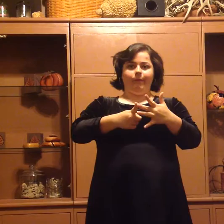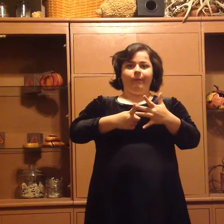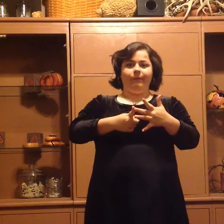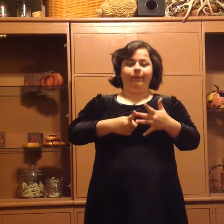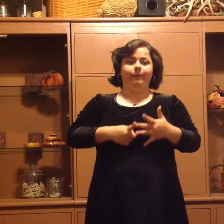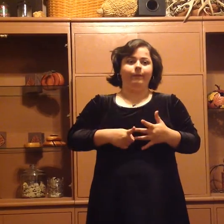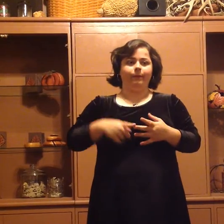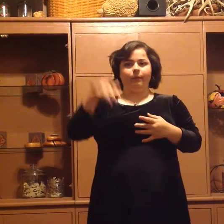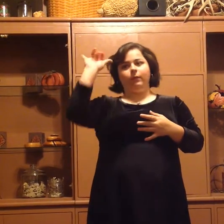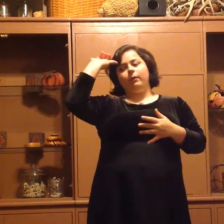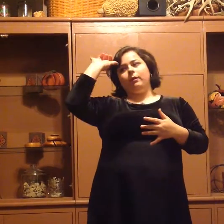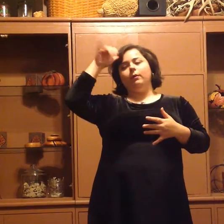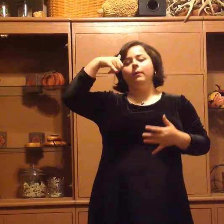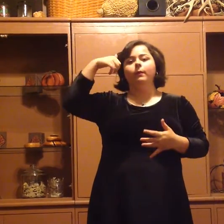and a bullfighter bear.